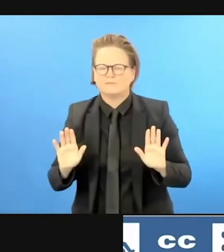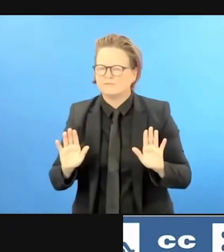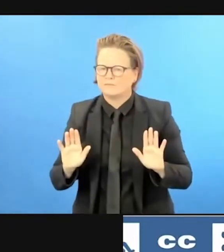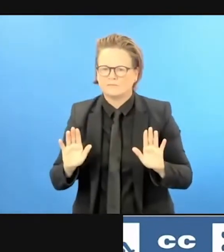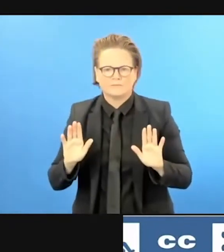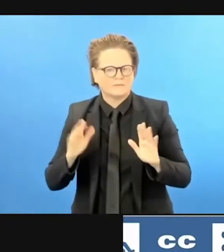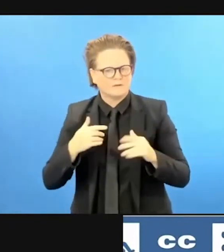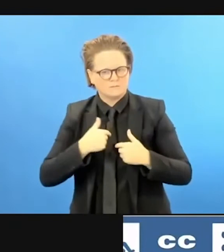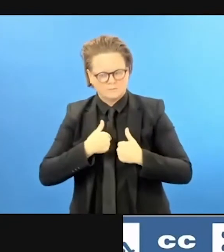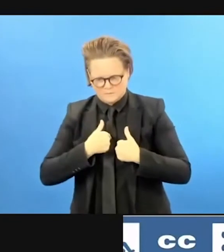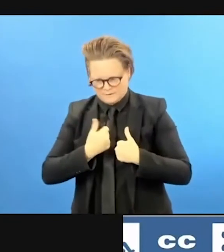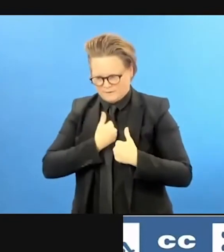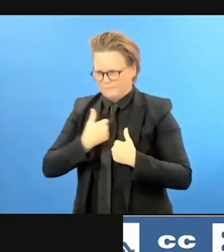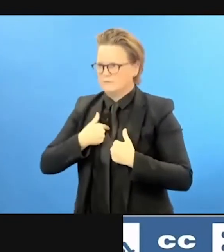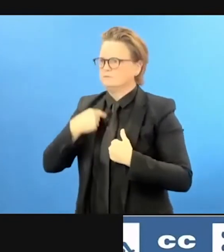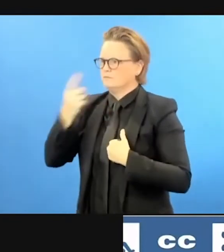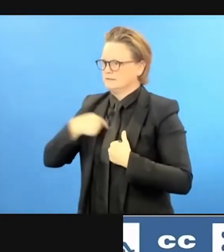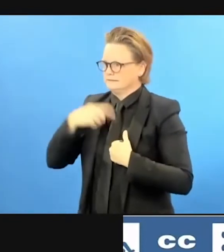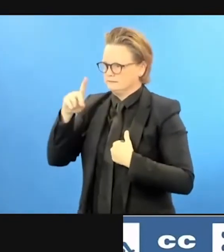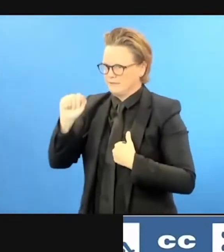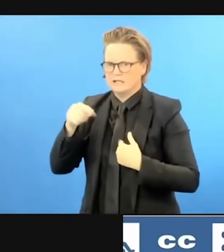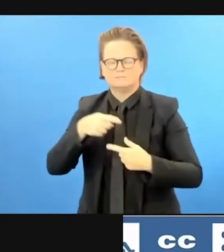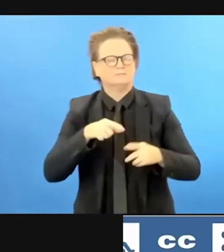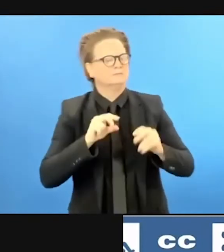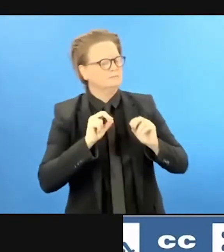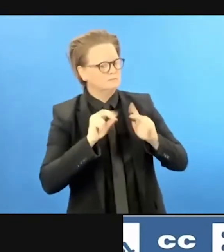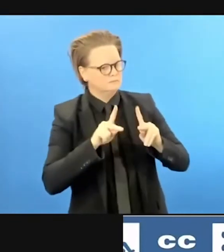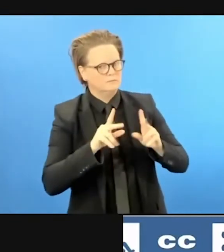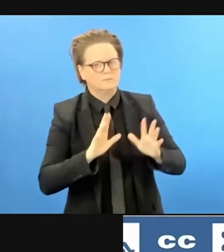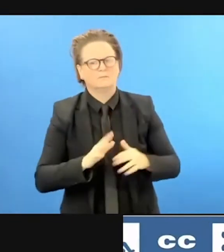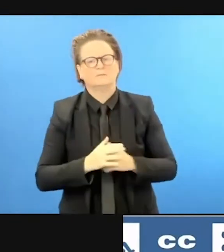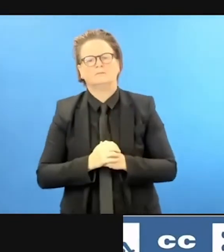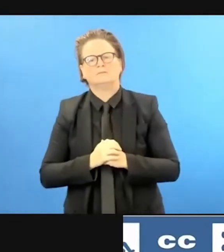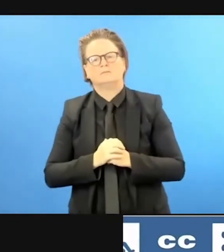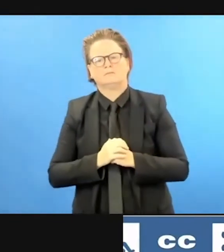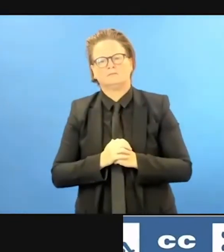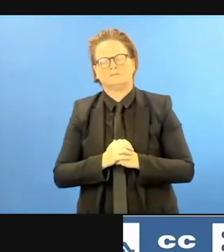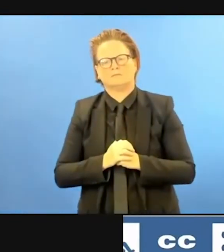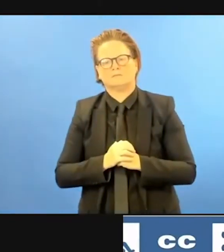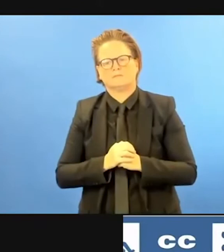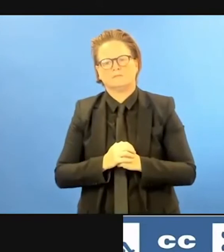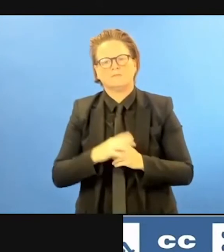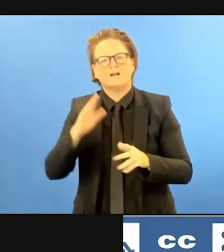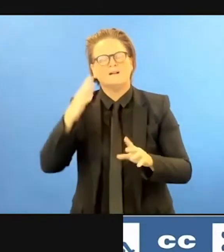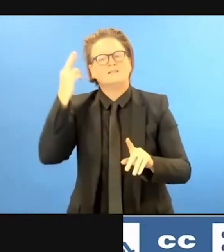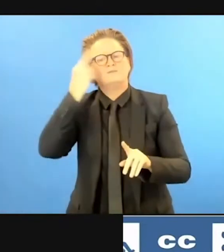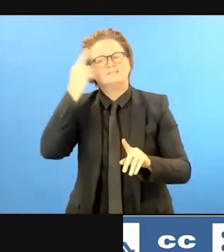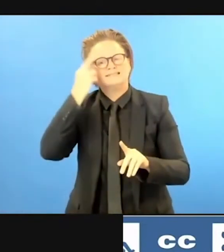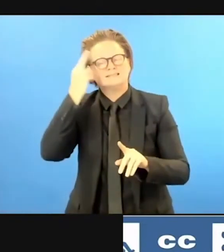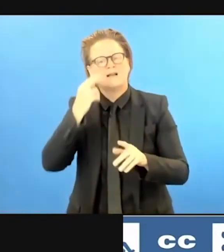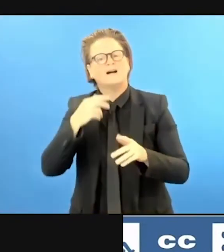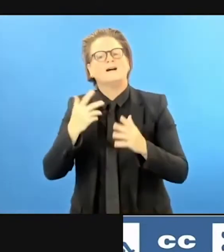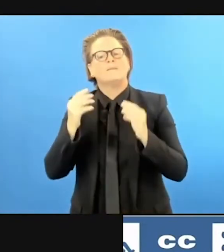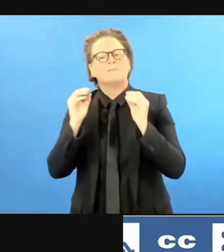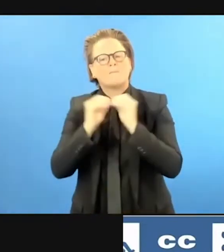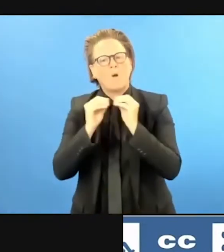would do just as well, and potentially is more feasible and equitable. For healthcare providers that are vaccinating